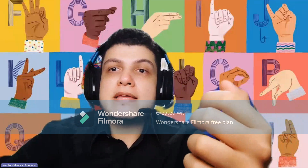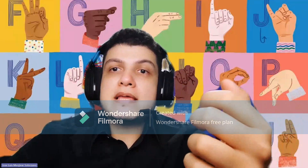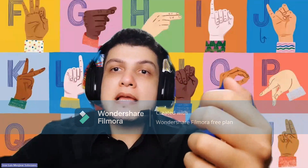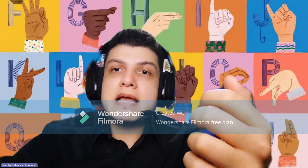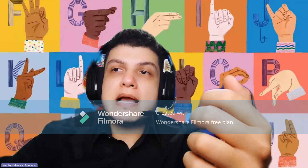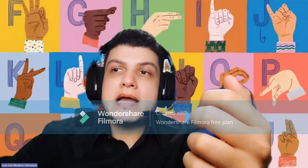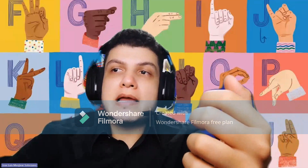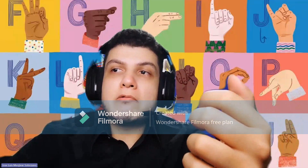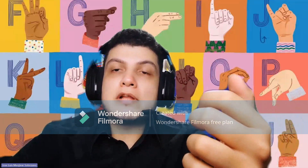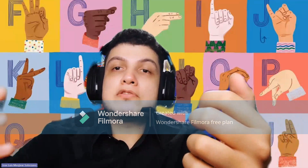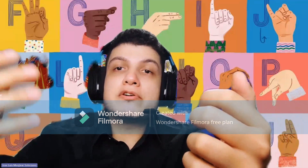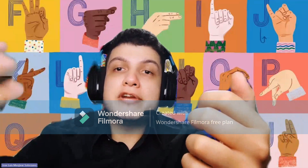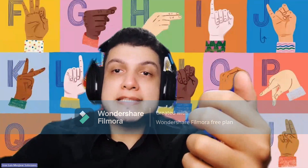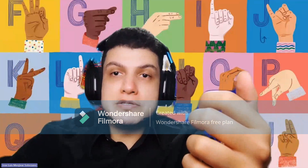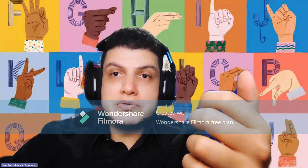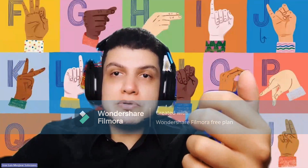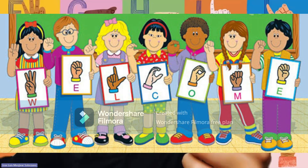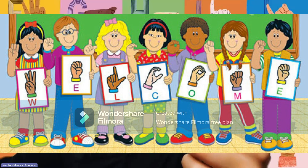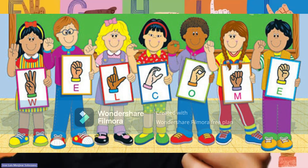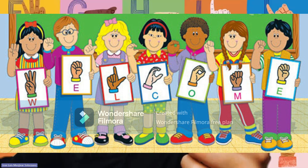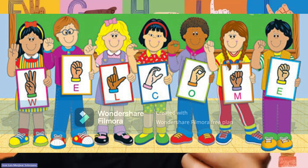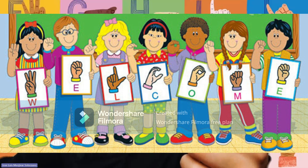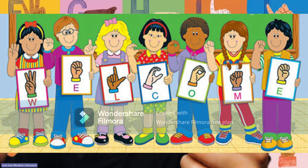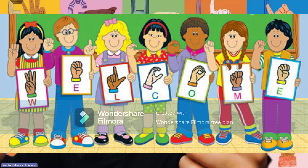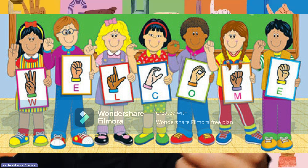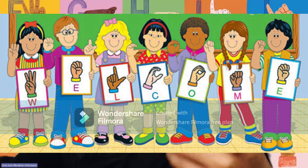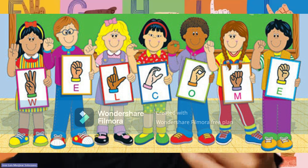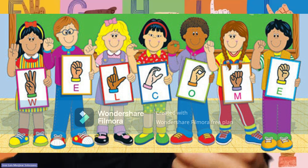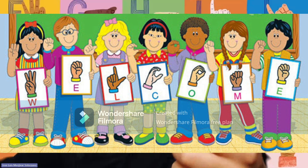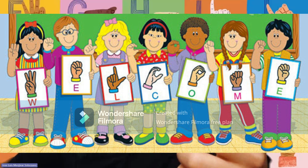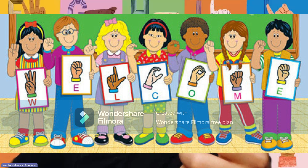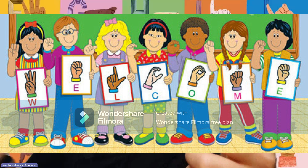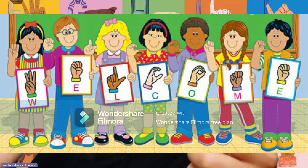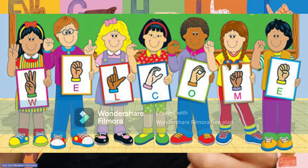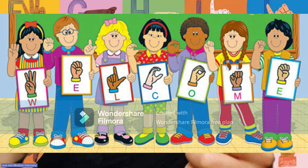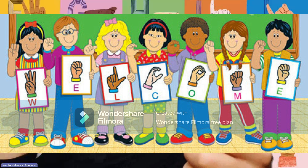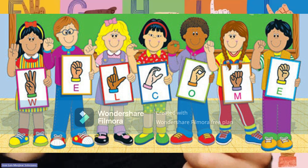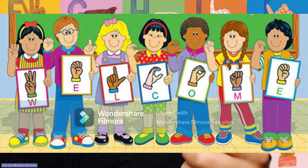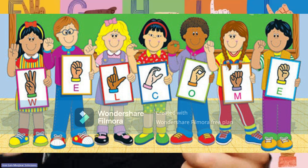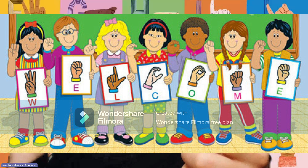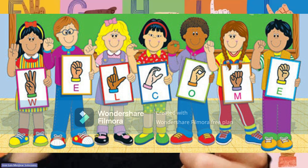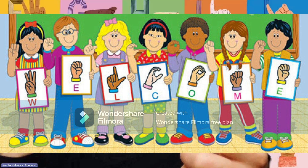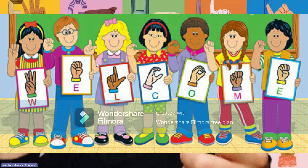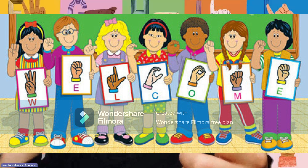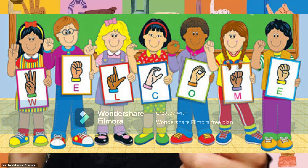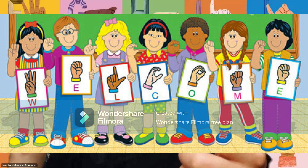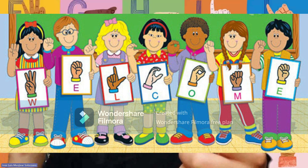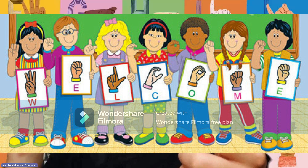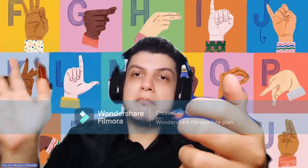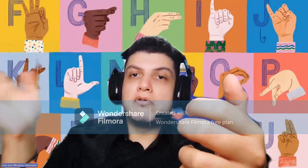I want to greet you and saying hi, just I have to move